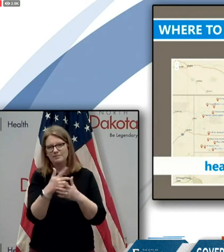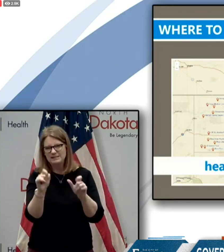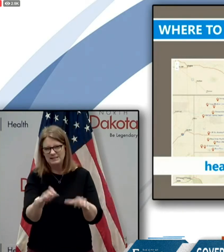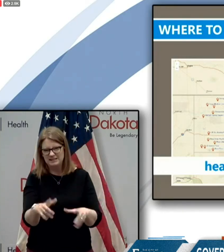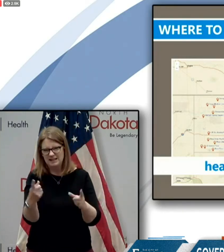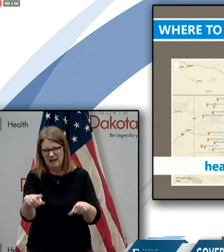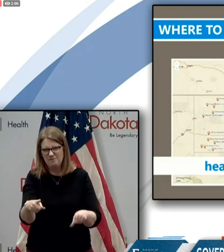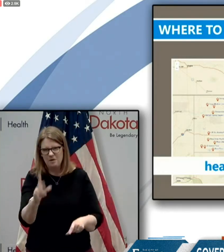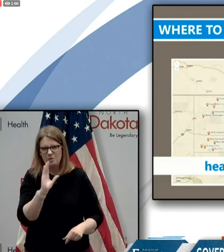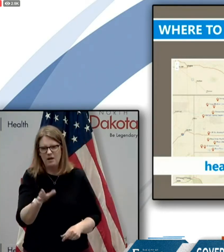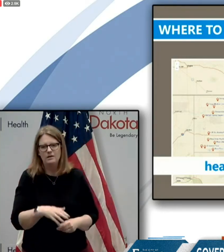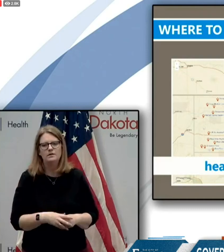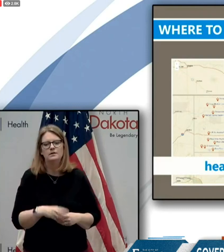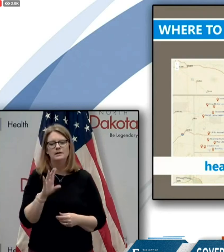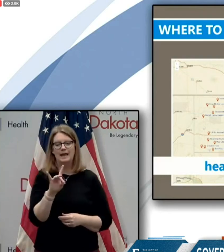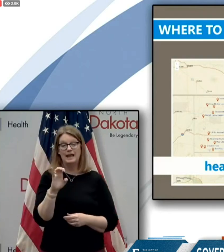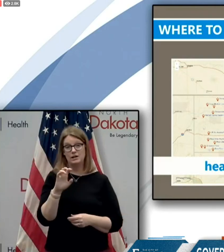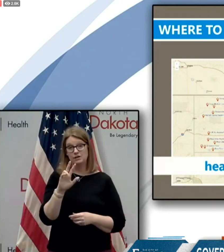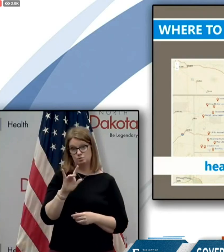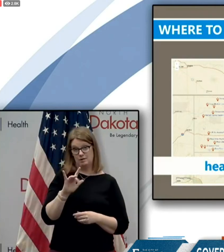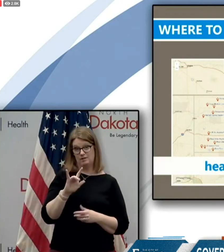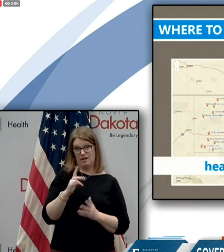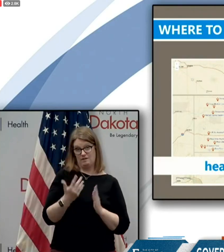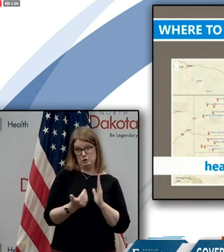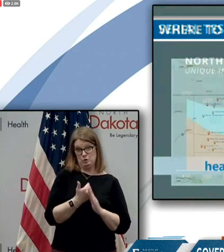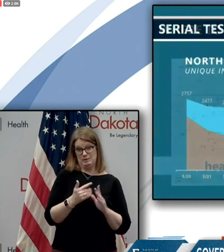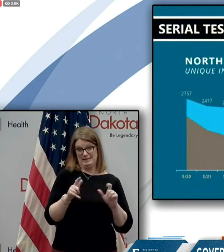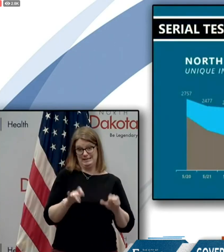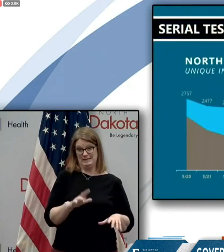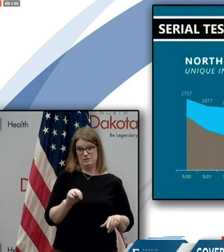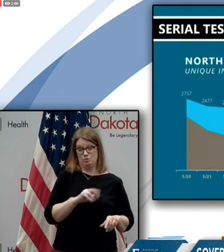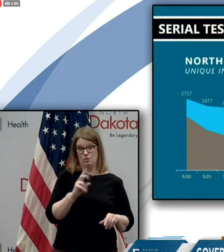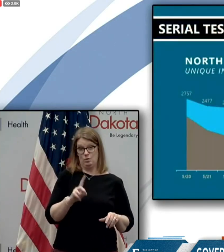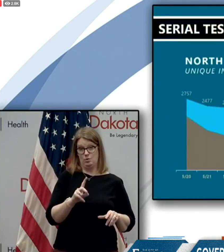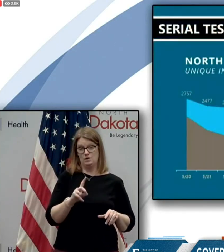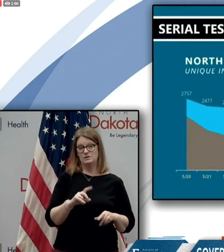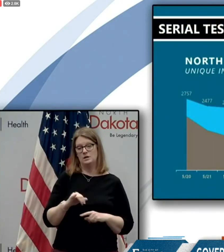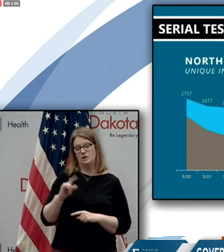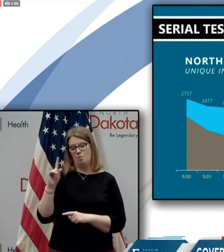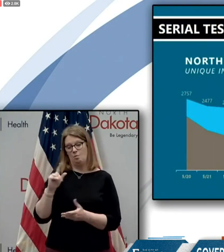also includes 825 newly tested North Dakotans and about